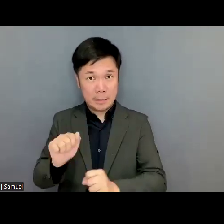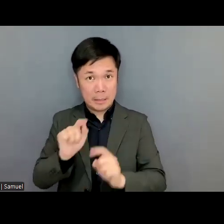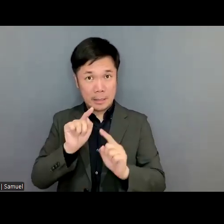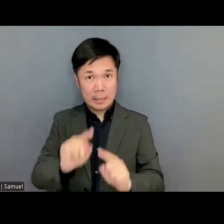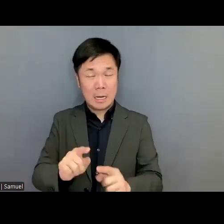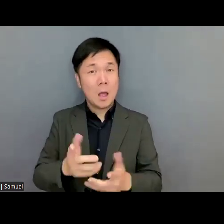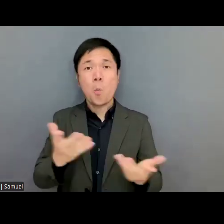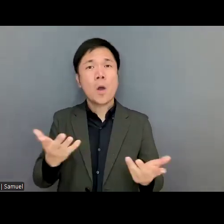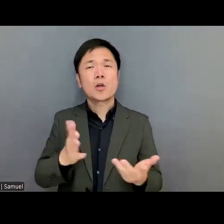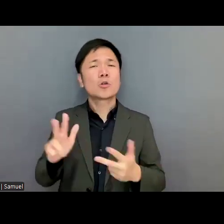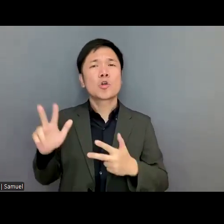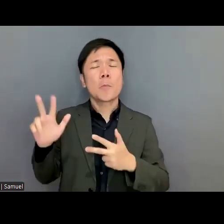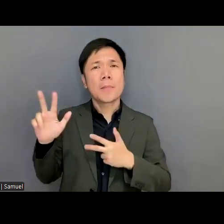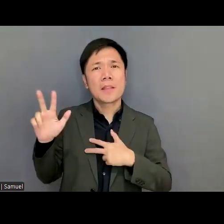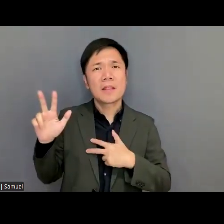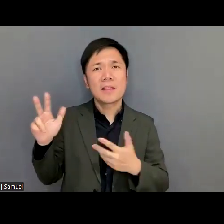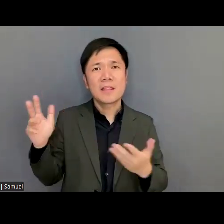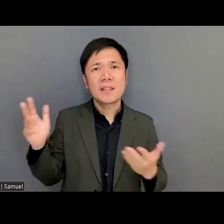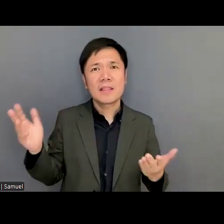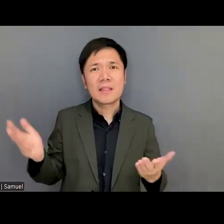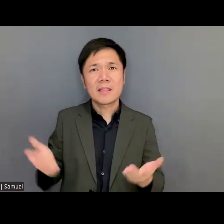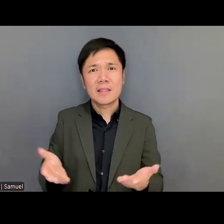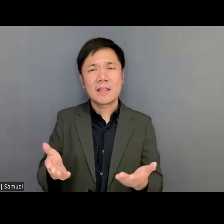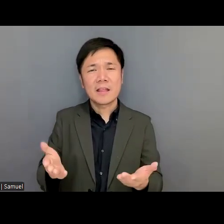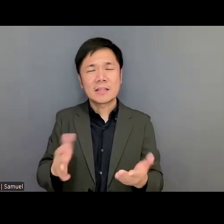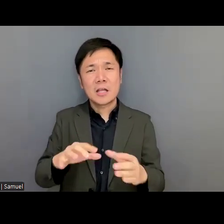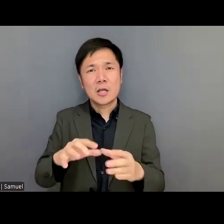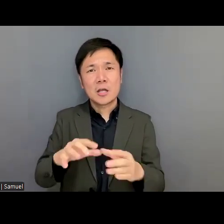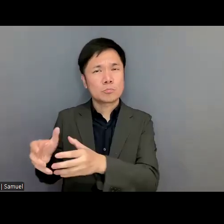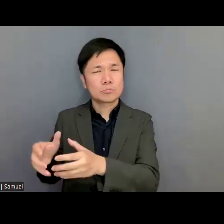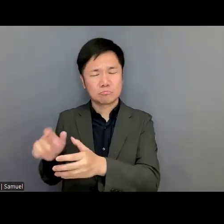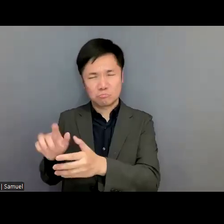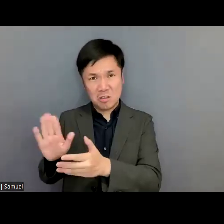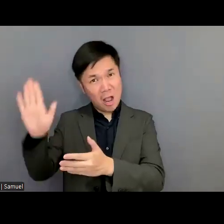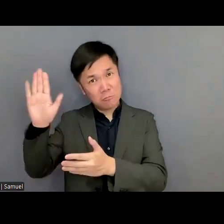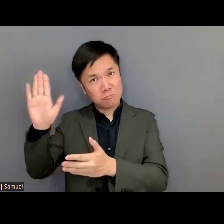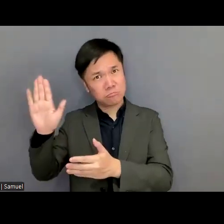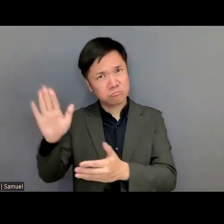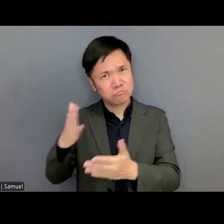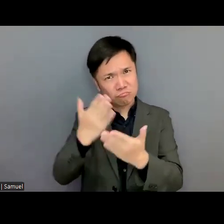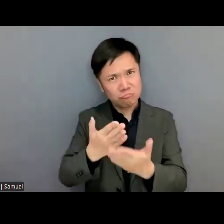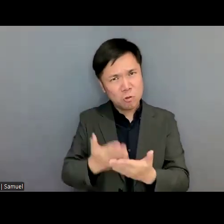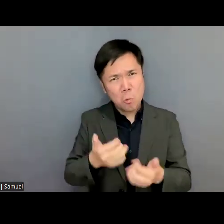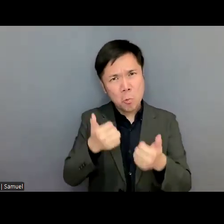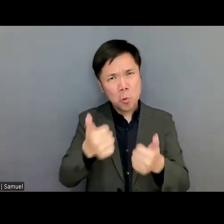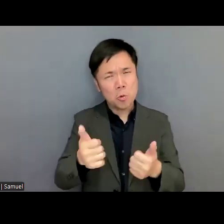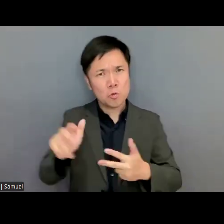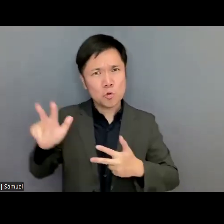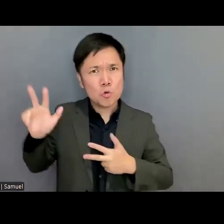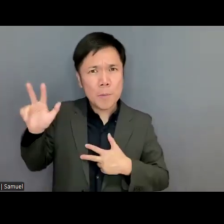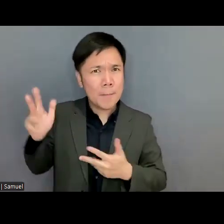kind of commitments you think that stakeholders need to do to maybe take